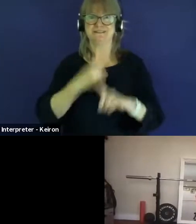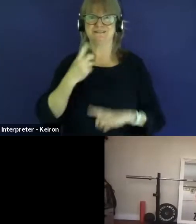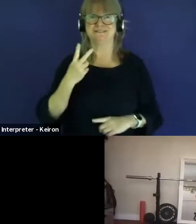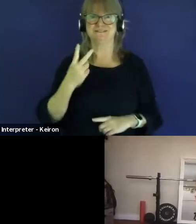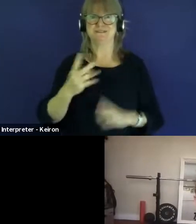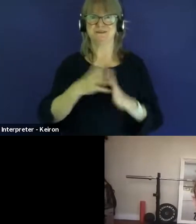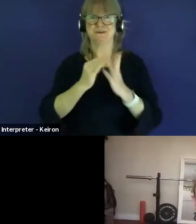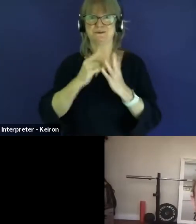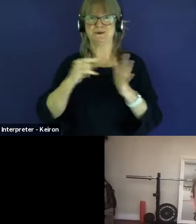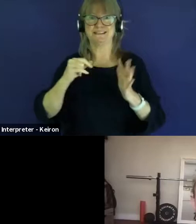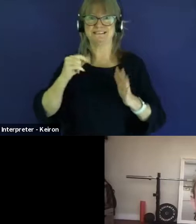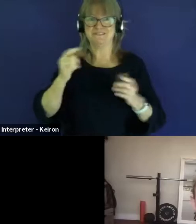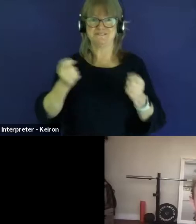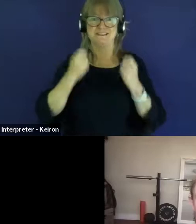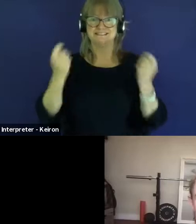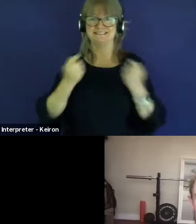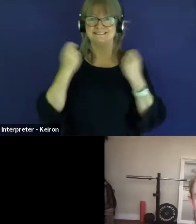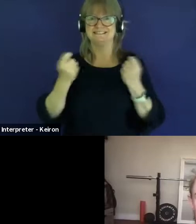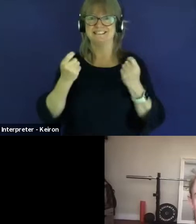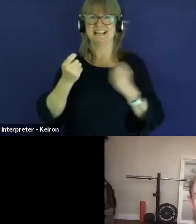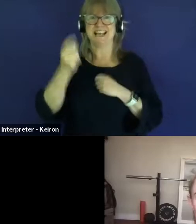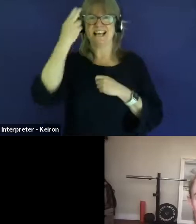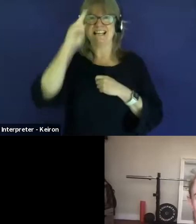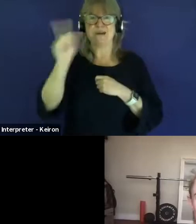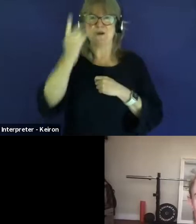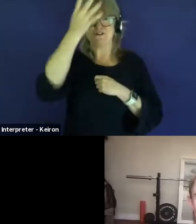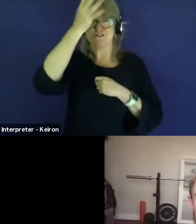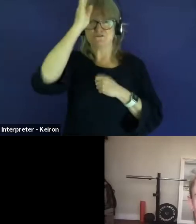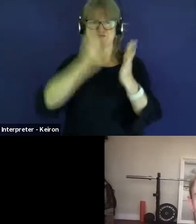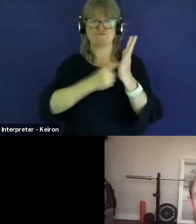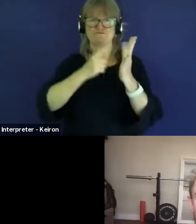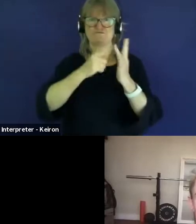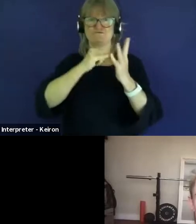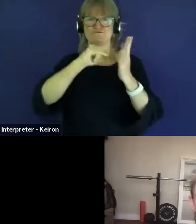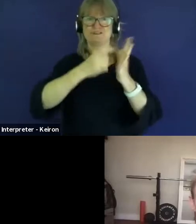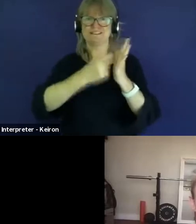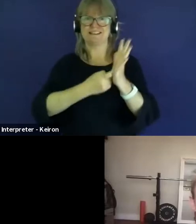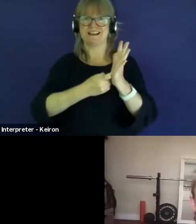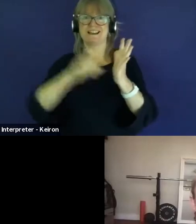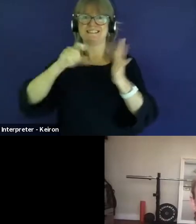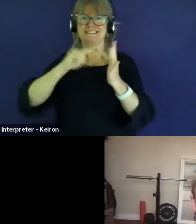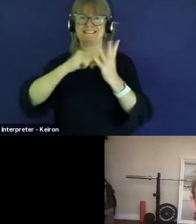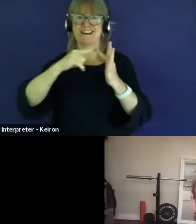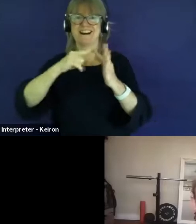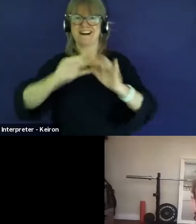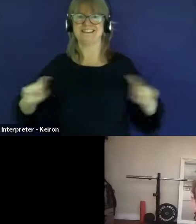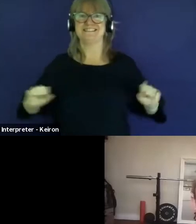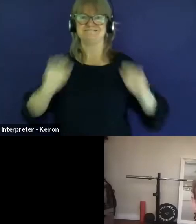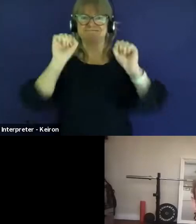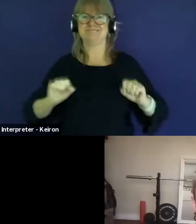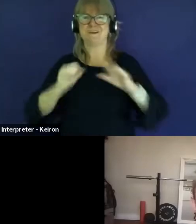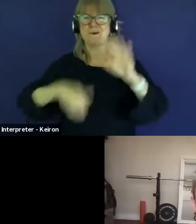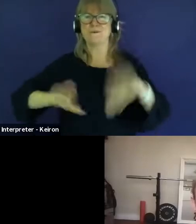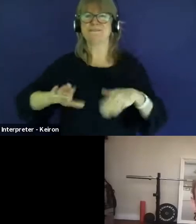the Wise Fest. We're calling this Rooster-cise. And we should, because it's going to be an awesome, awesome session. We've